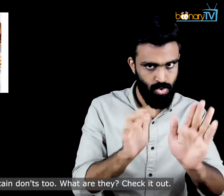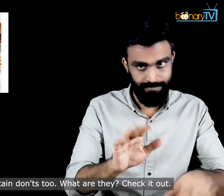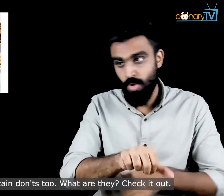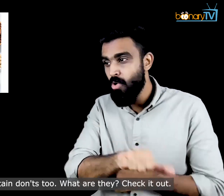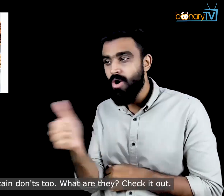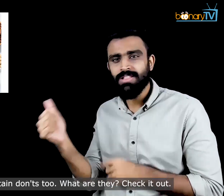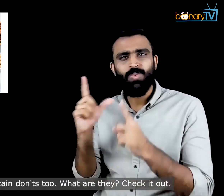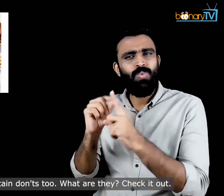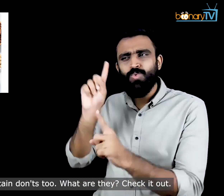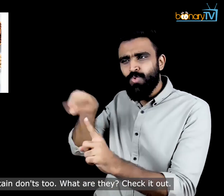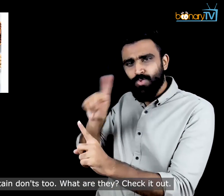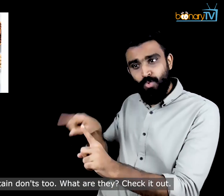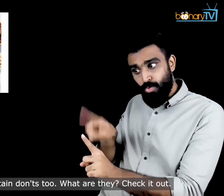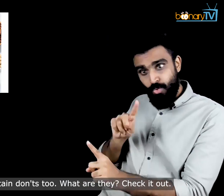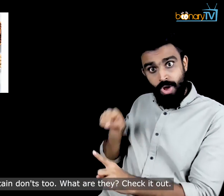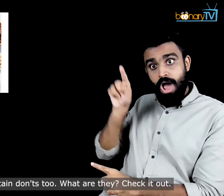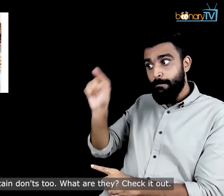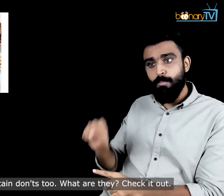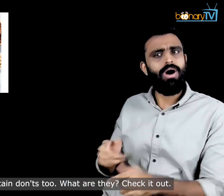don'ts too what are they check it out